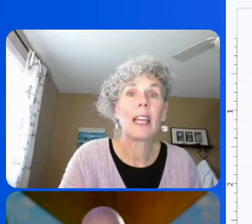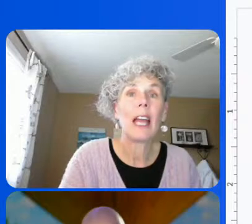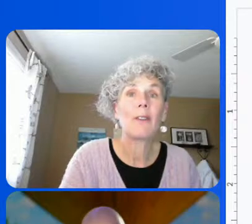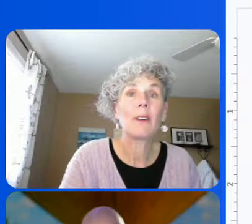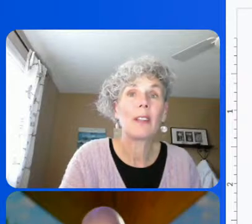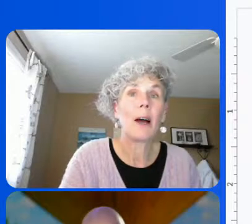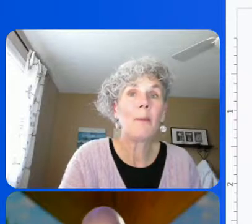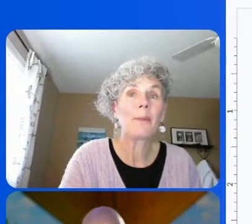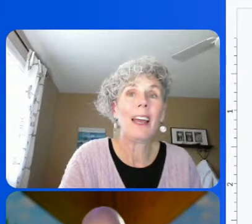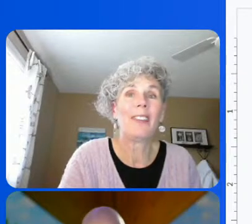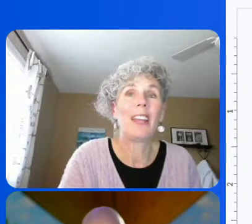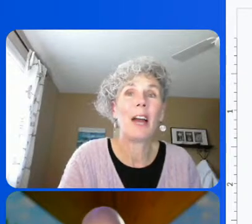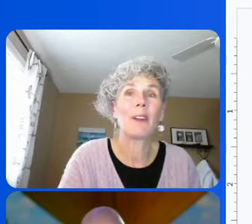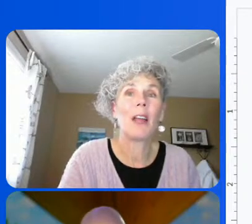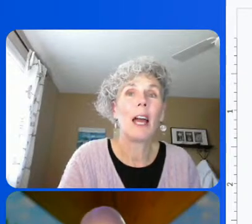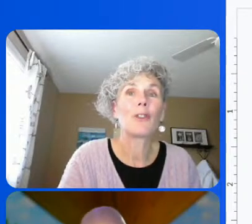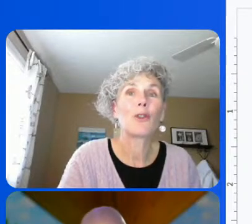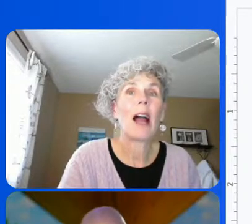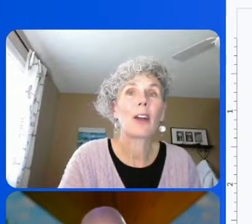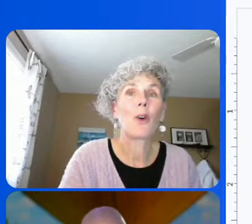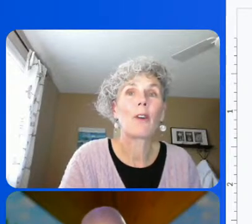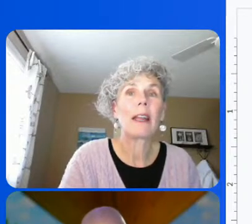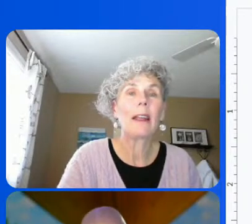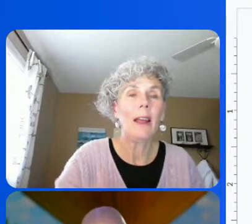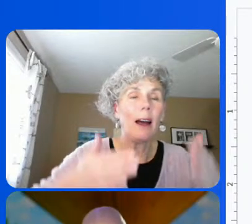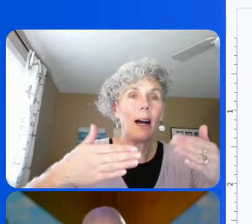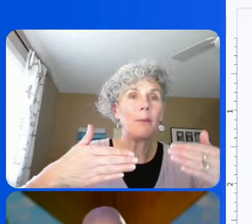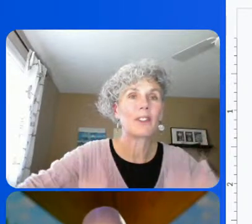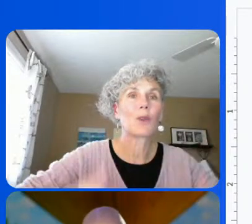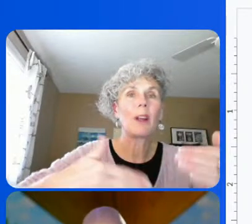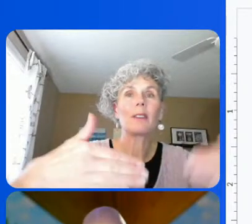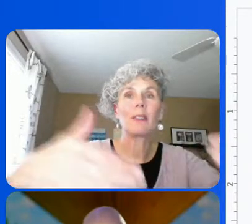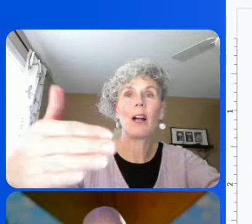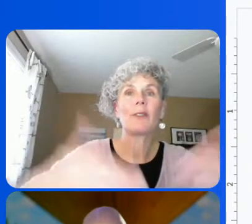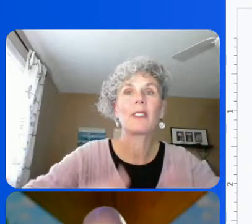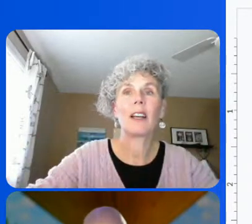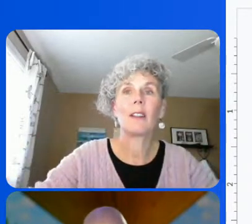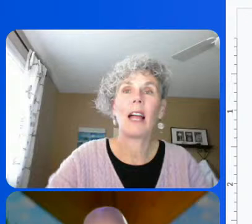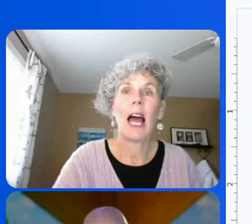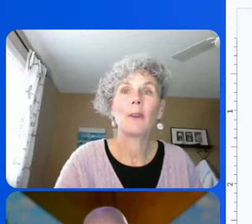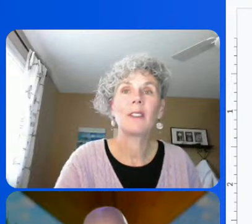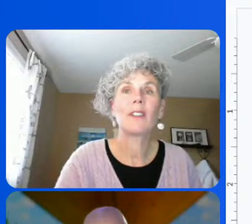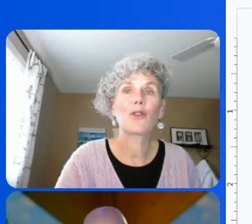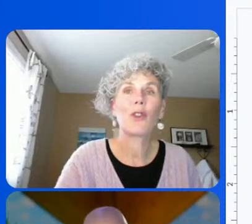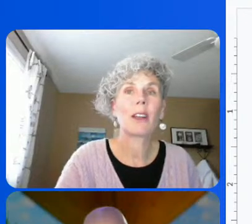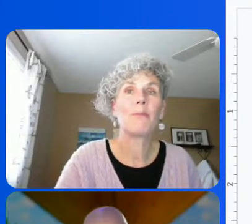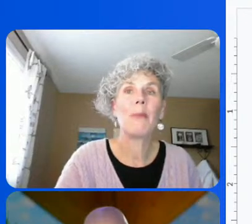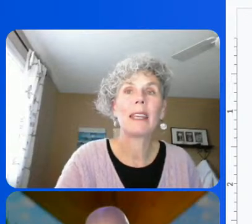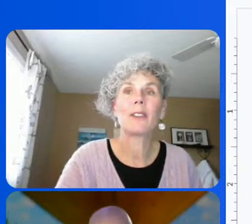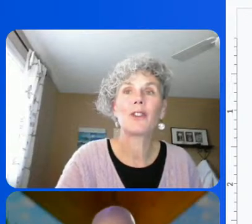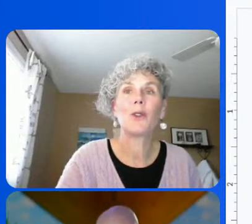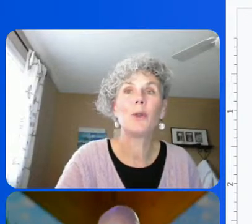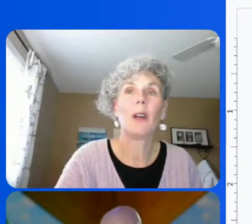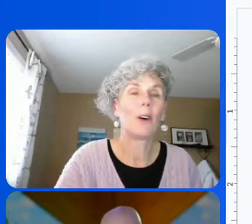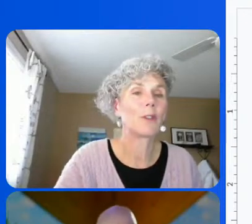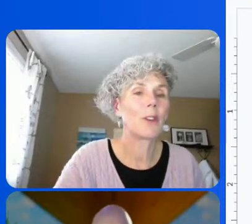have a track or a squares. They'll have to tell, how does this truck make it over to the